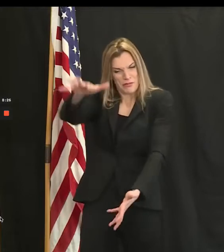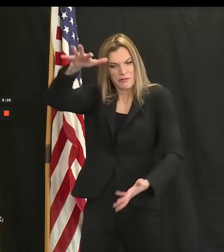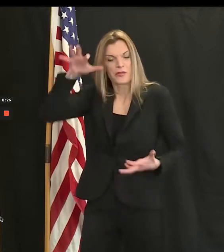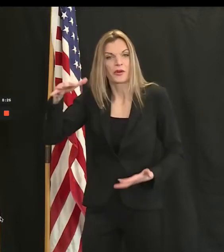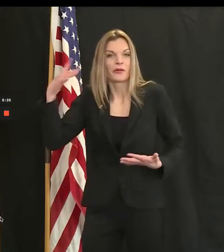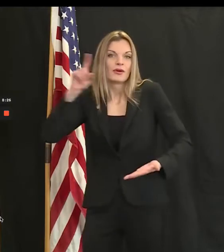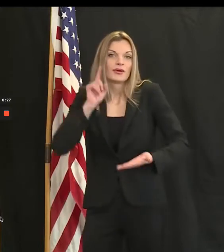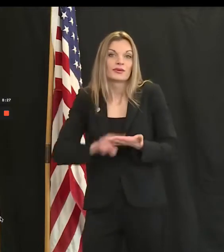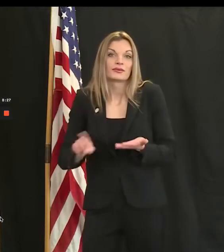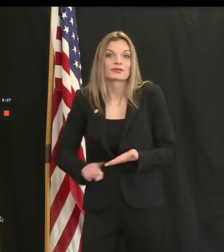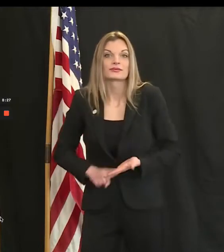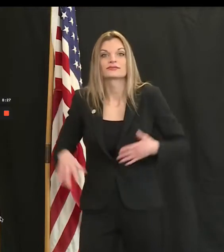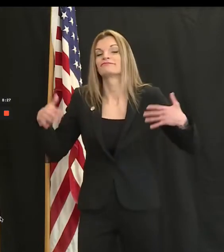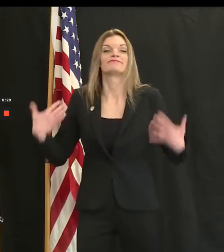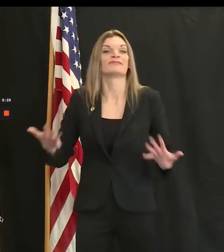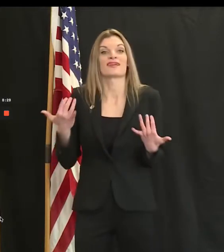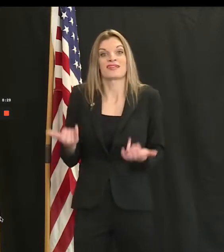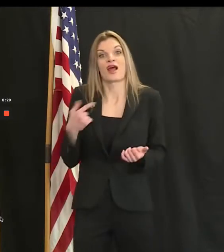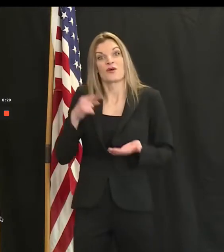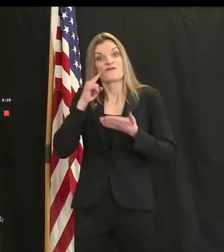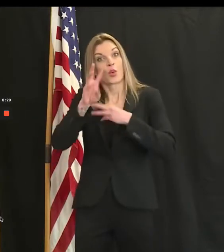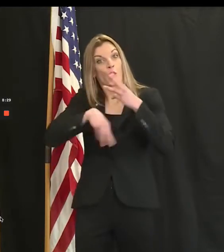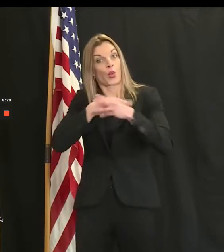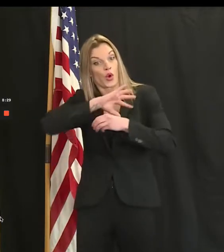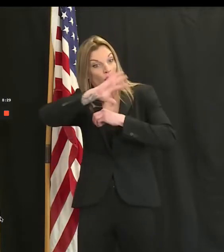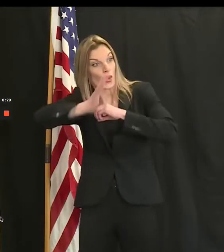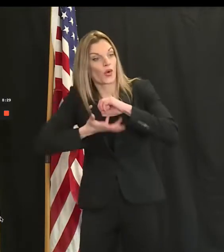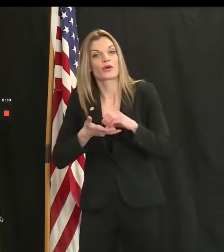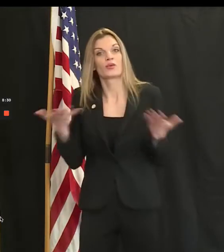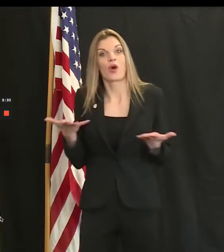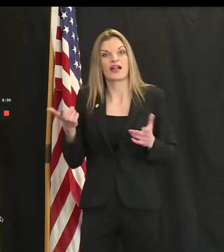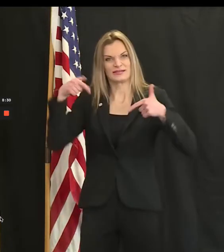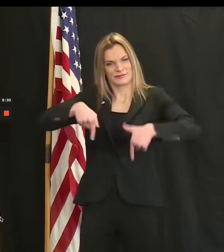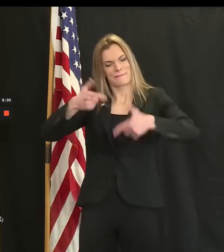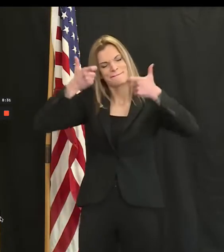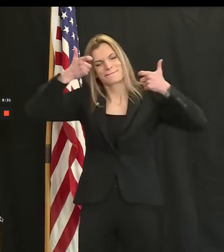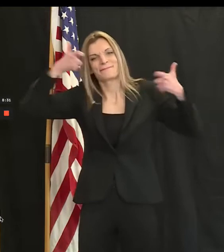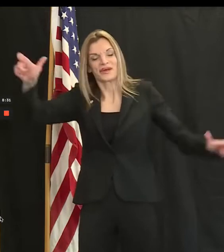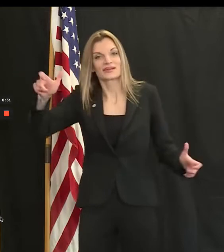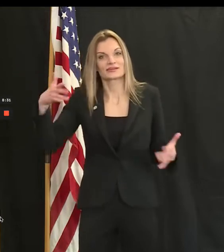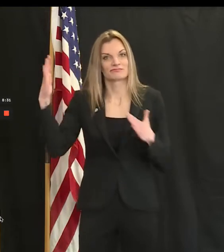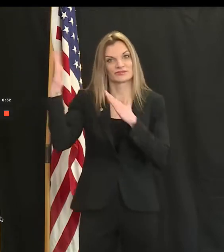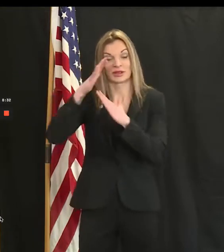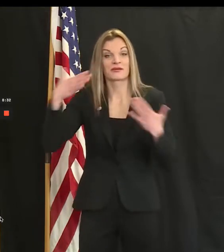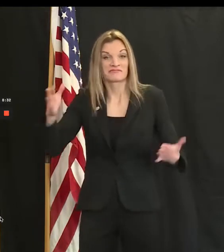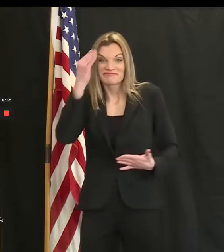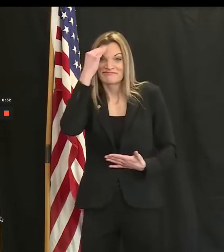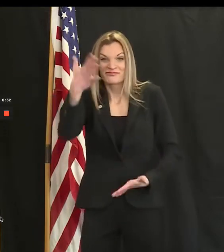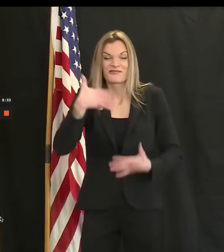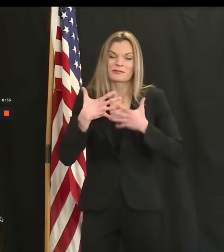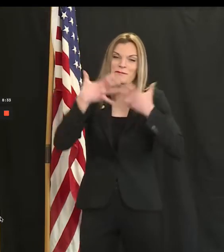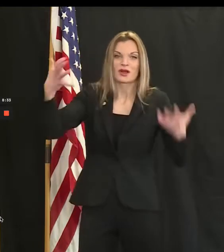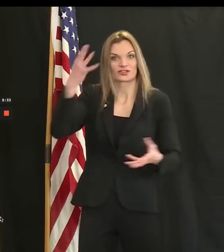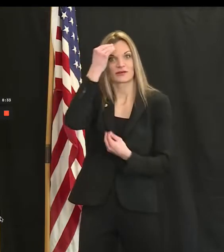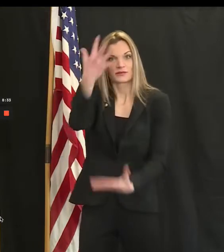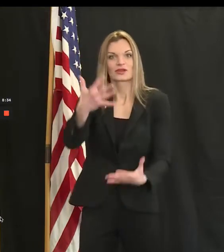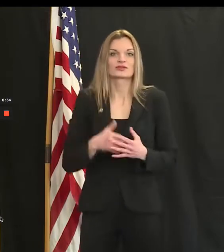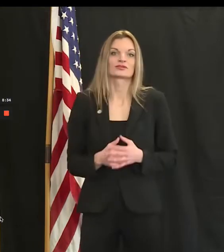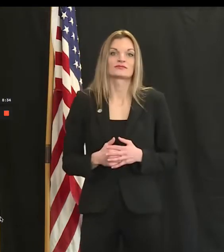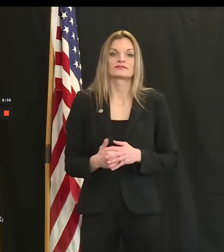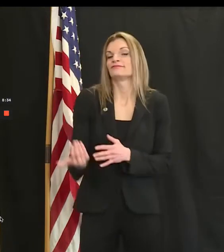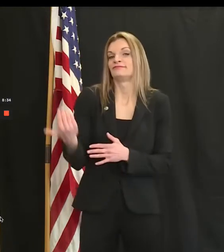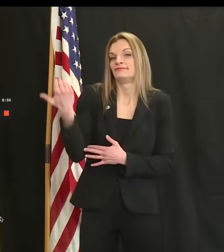criminal investigations currently underway in the world. In January of 2020, last year, the team filed a grand